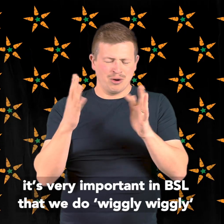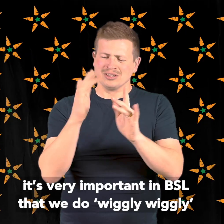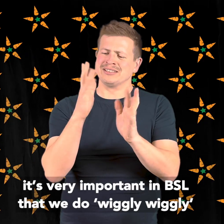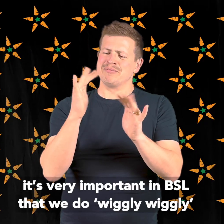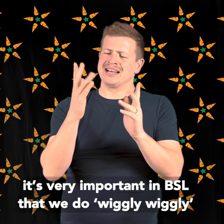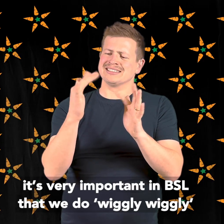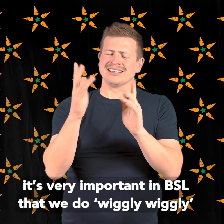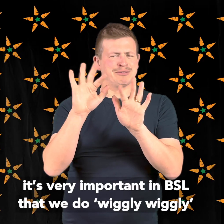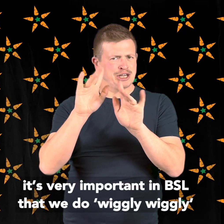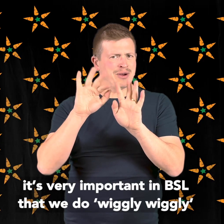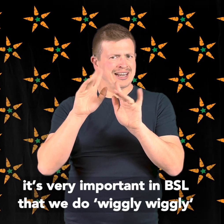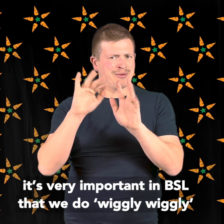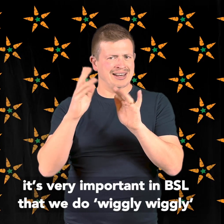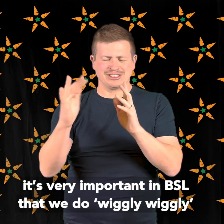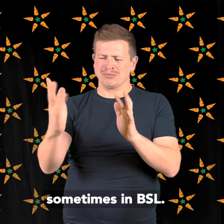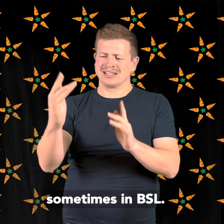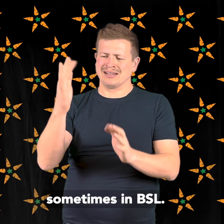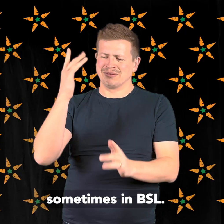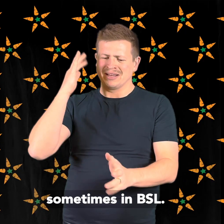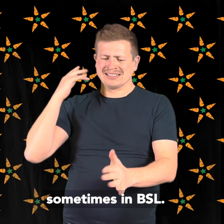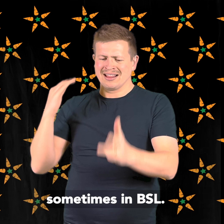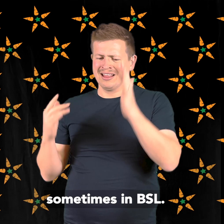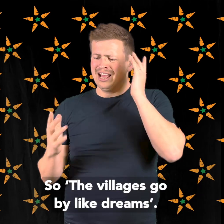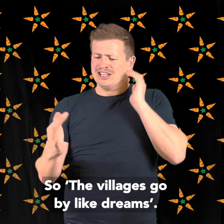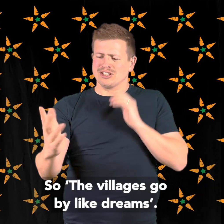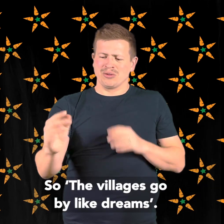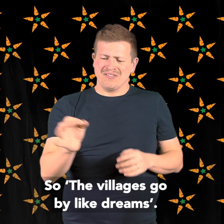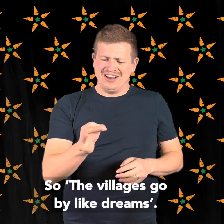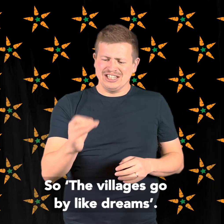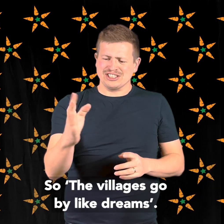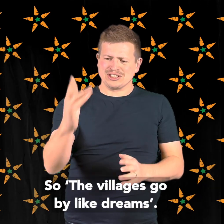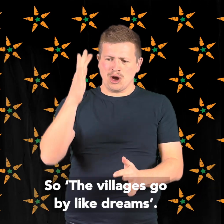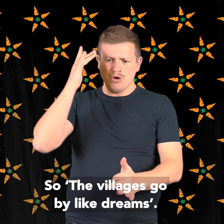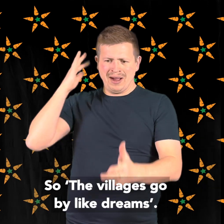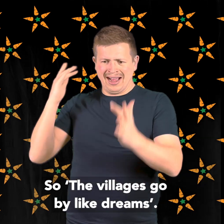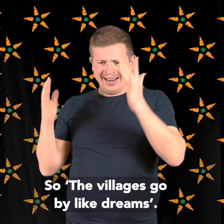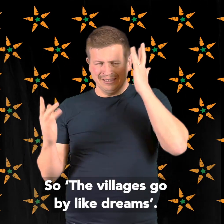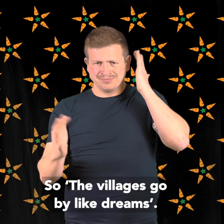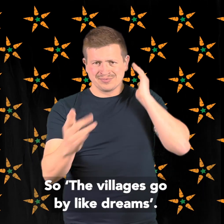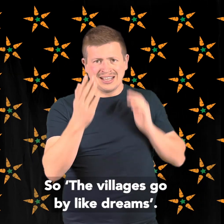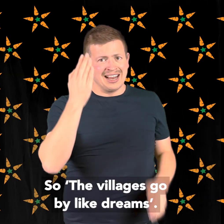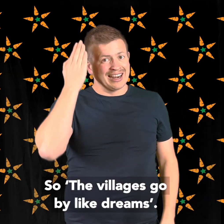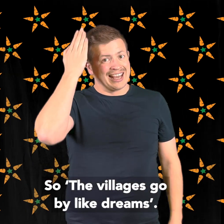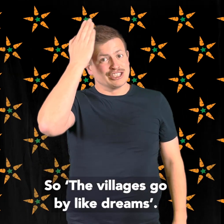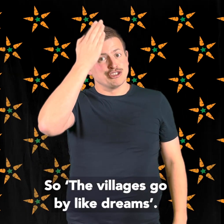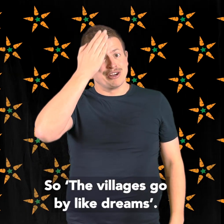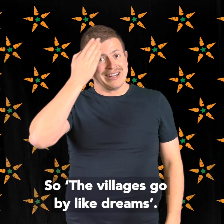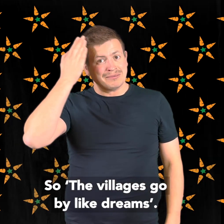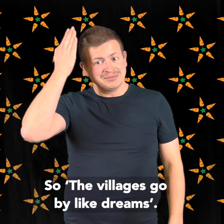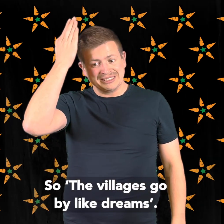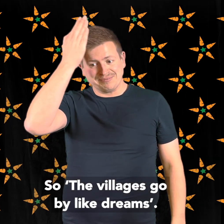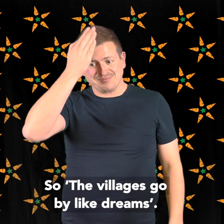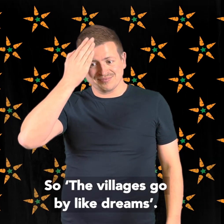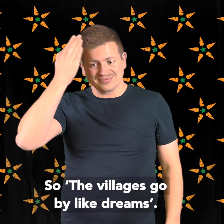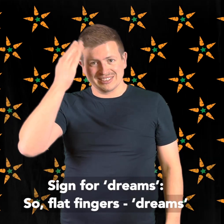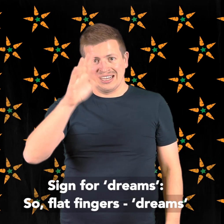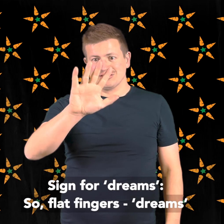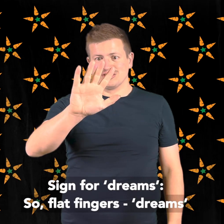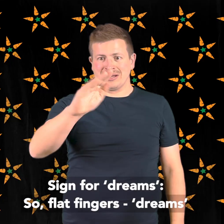important in BSL, like we do wiggly wiggly sometimes in BSL. So the villagers go by like dreams, sign for dream.